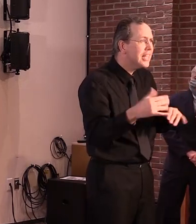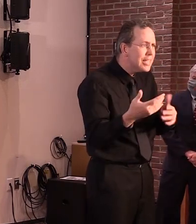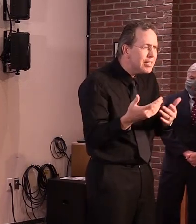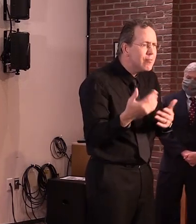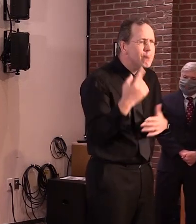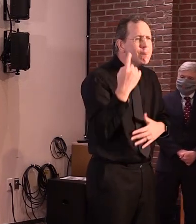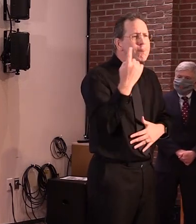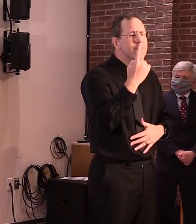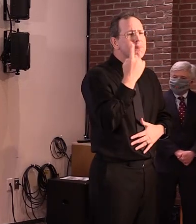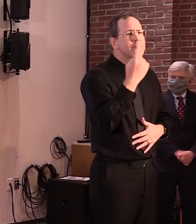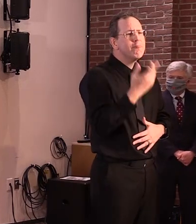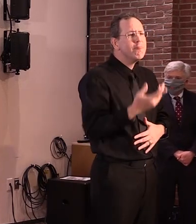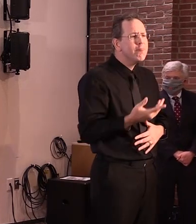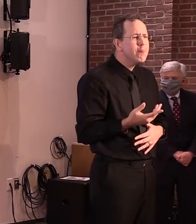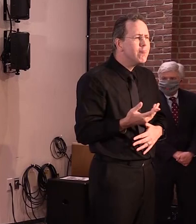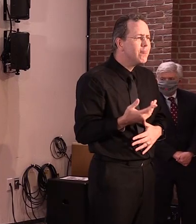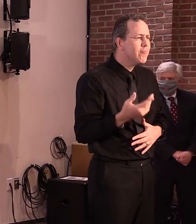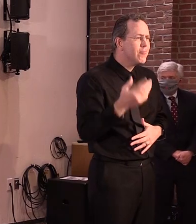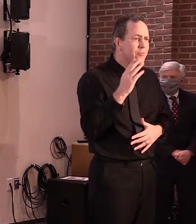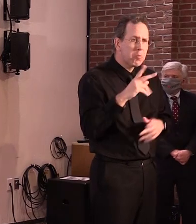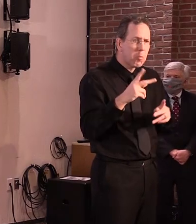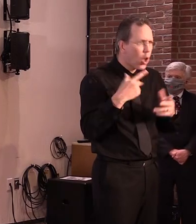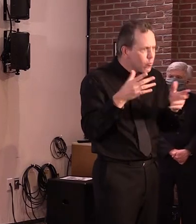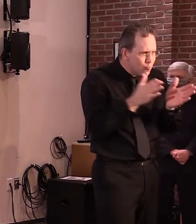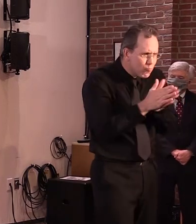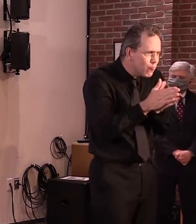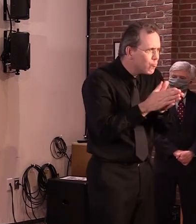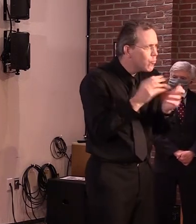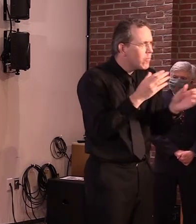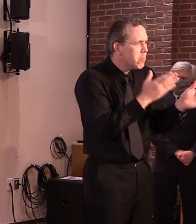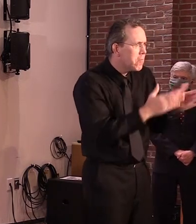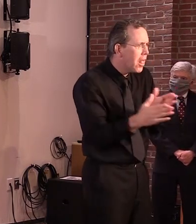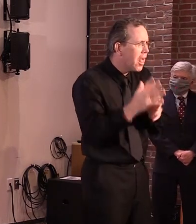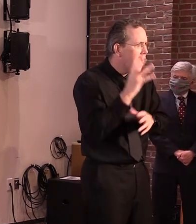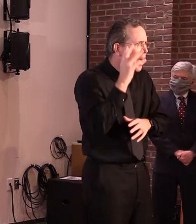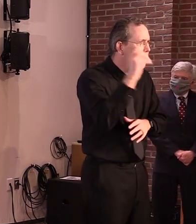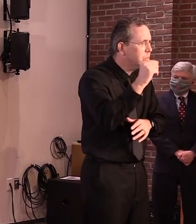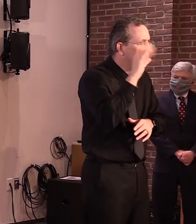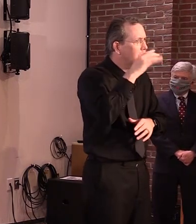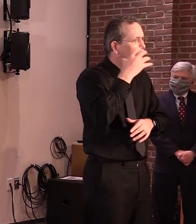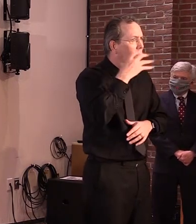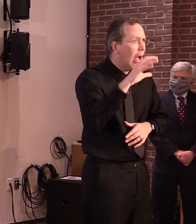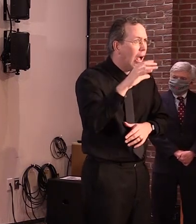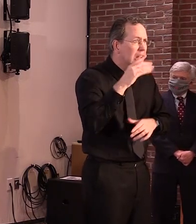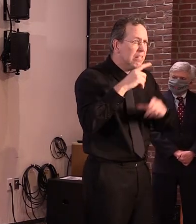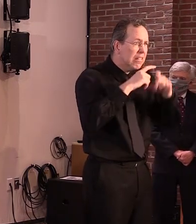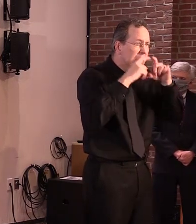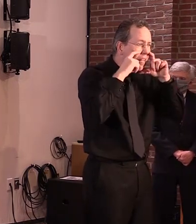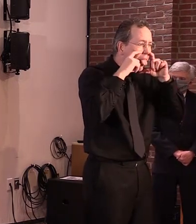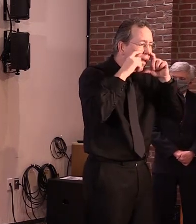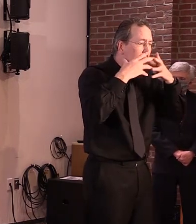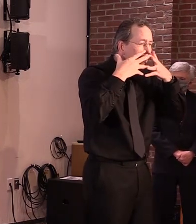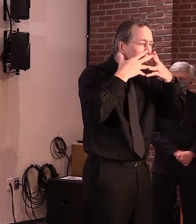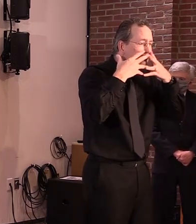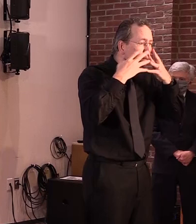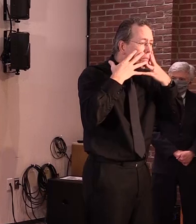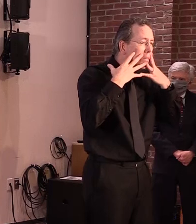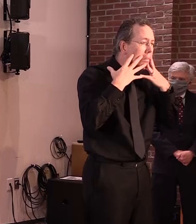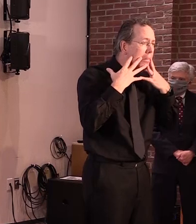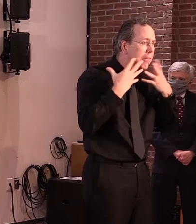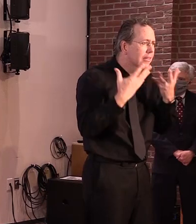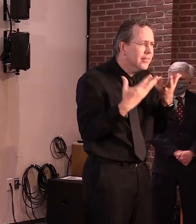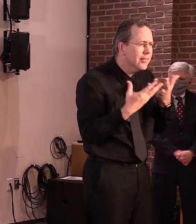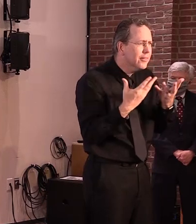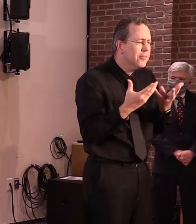they plan on heading out? I mean, it's hot. Should they be wearing masks? If you could just touch on that a little bit. Yeah, I'm going to ask Dr.